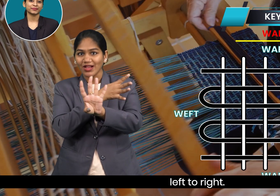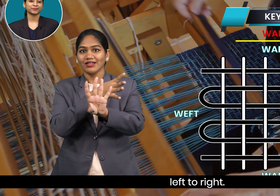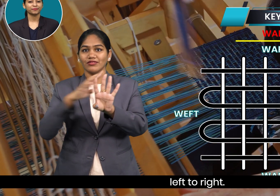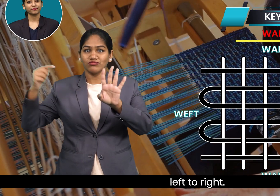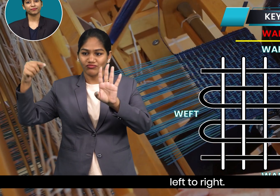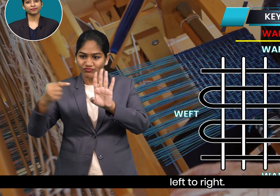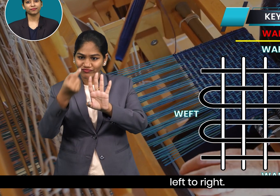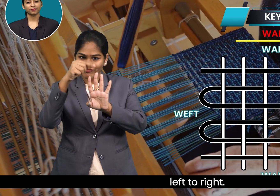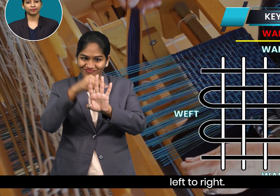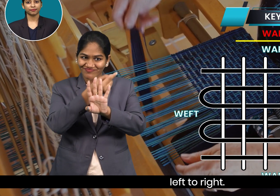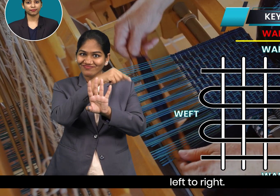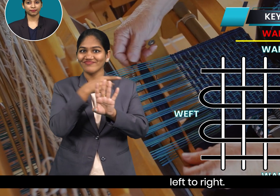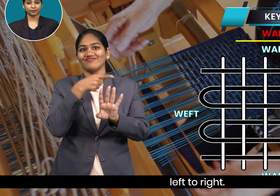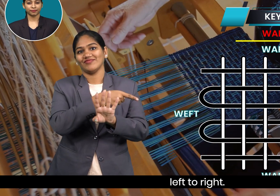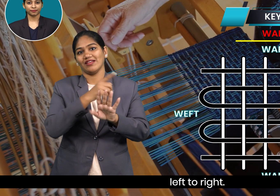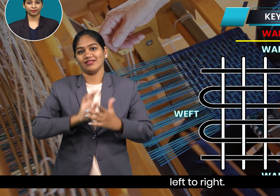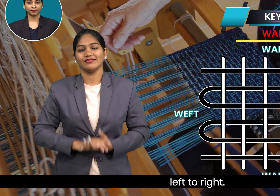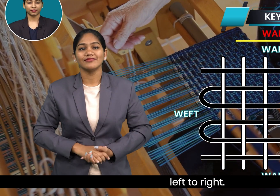right.